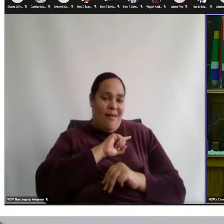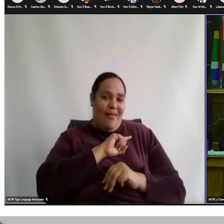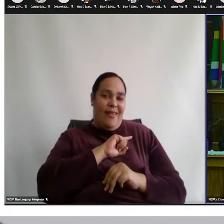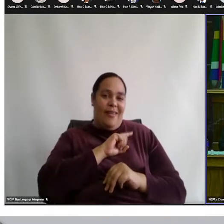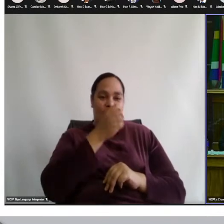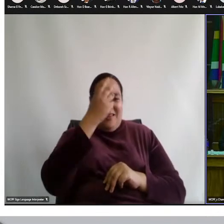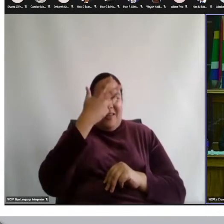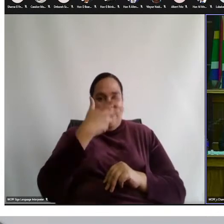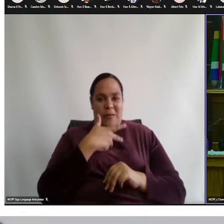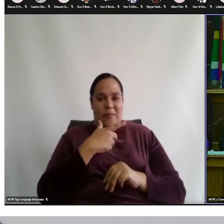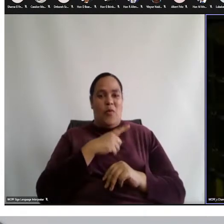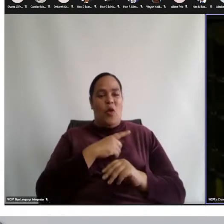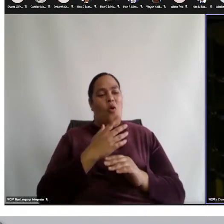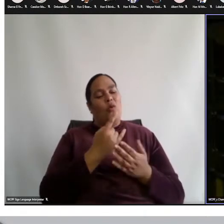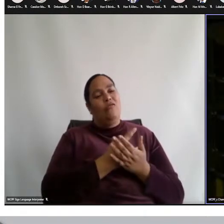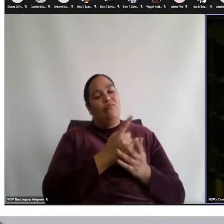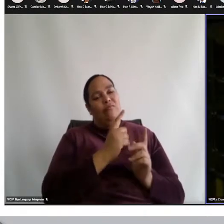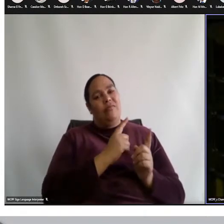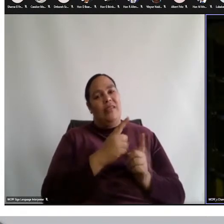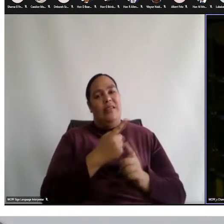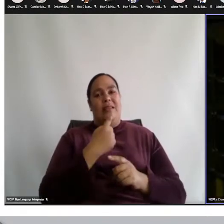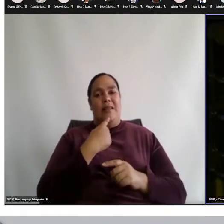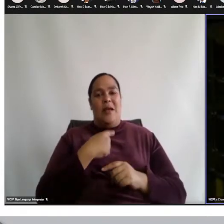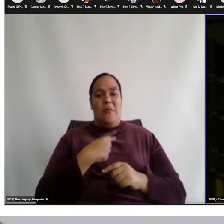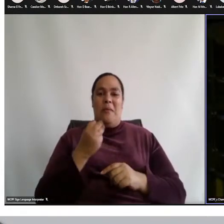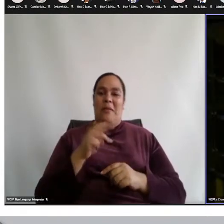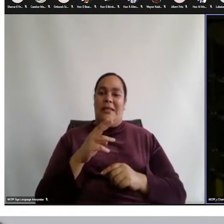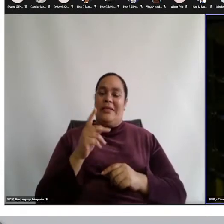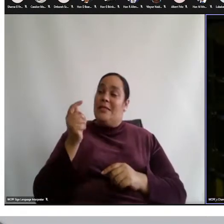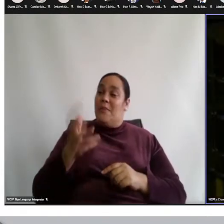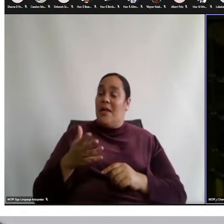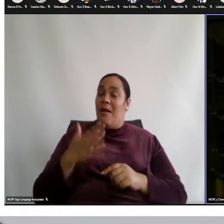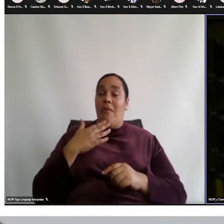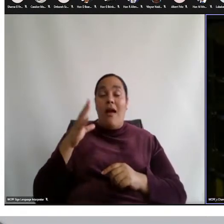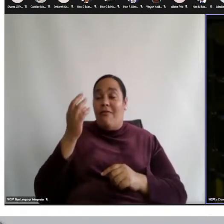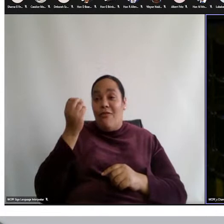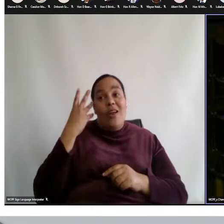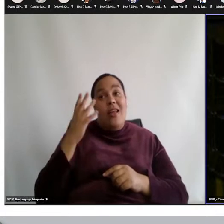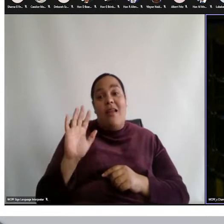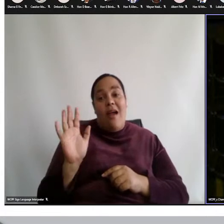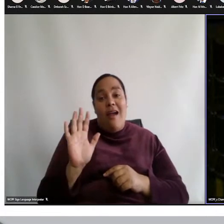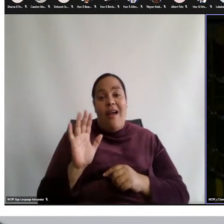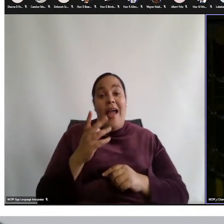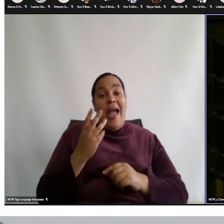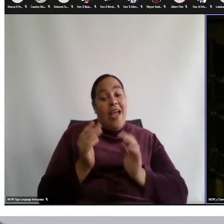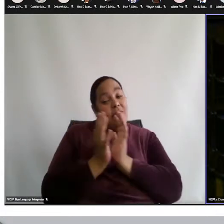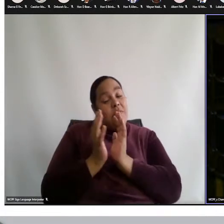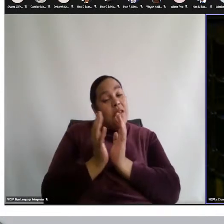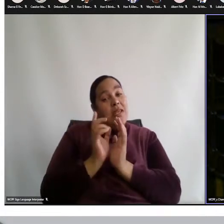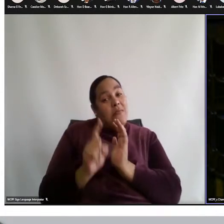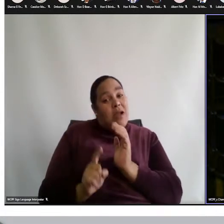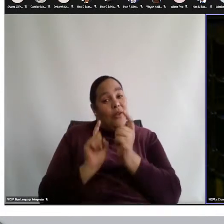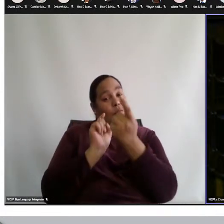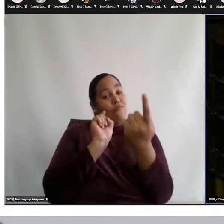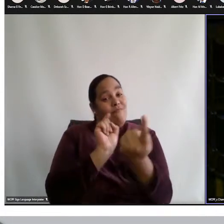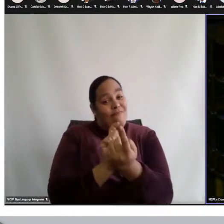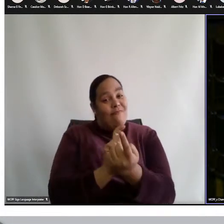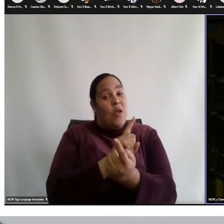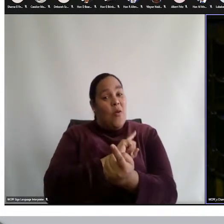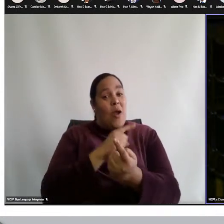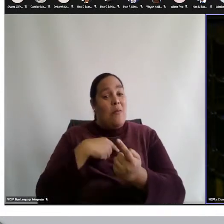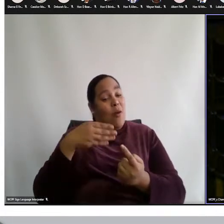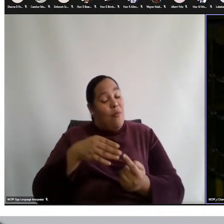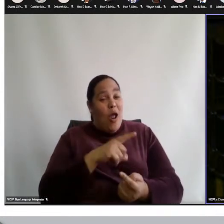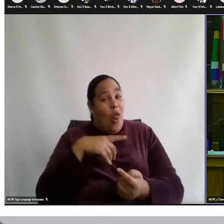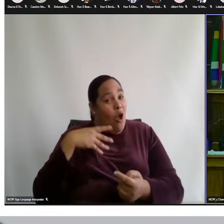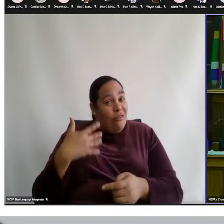talk from time to time, he said to me, Mr. Speaker, don't forget, we need to have that meeting one-on-one, because I've been here too long